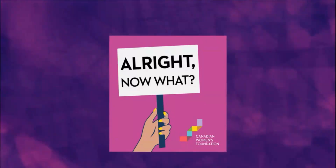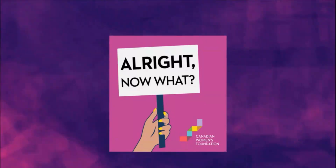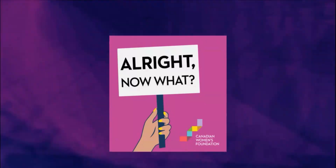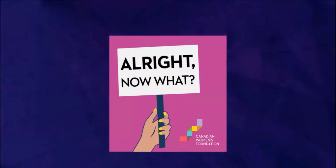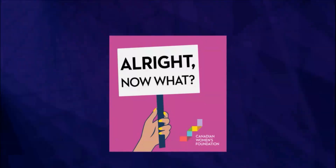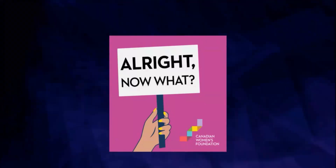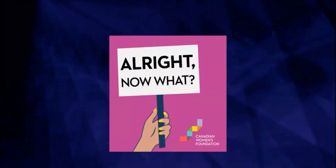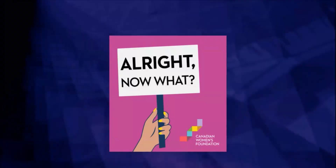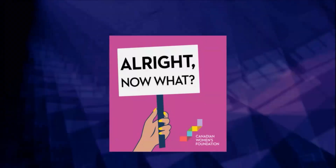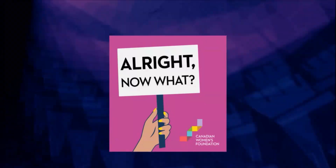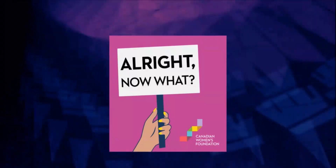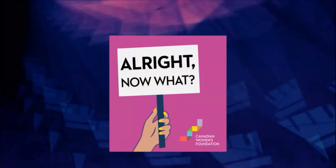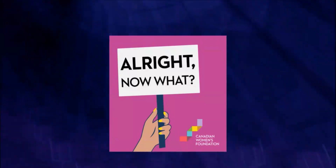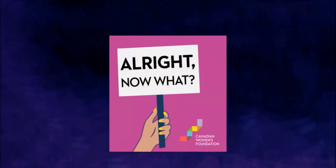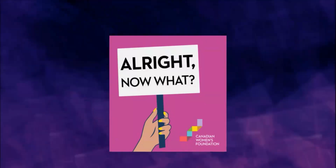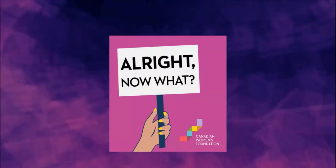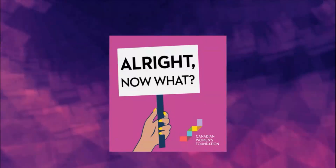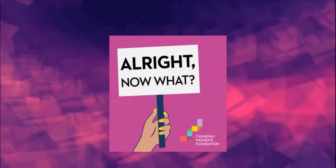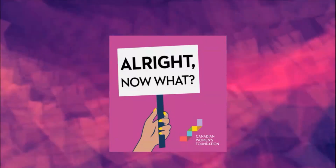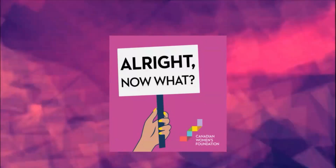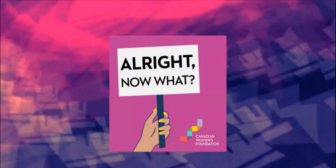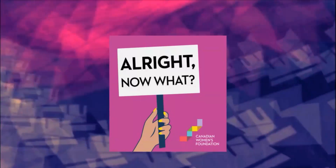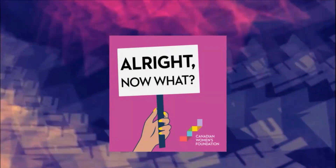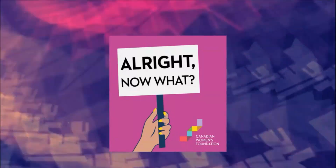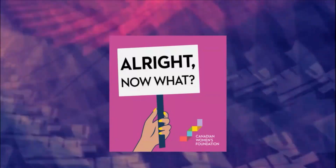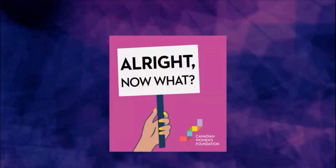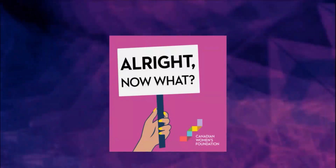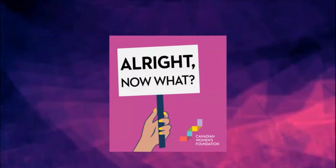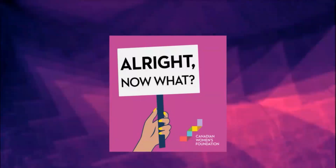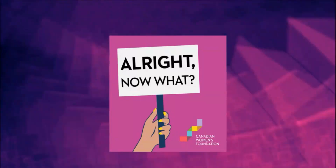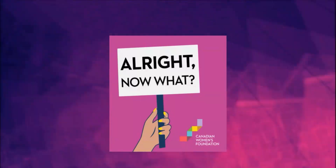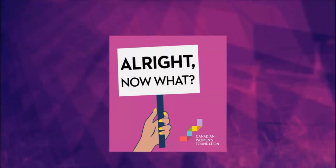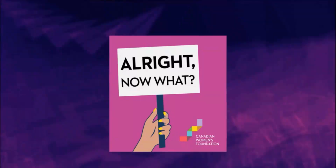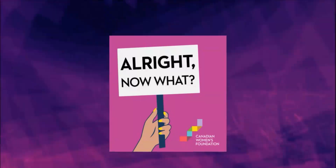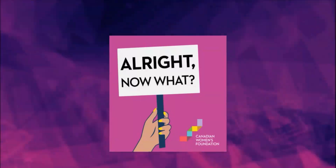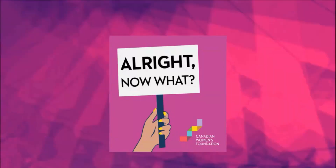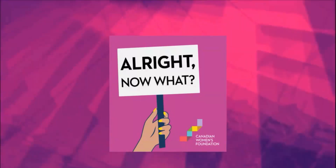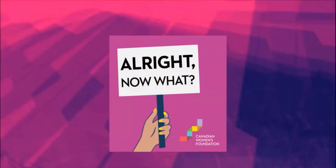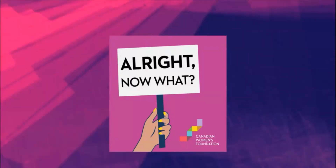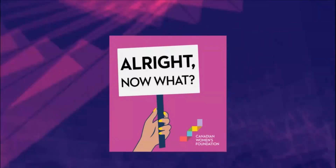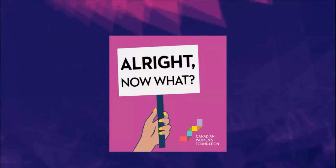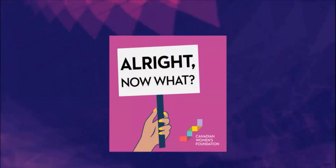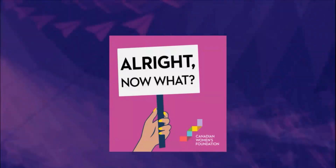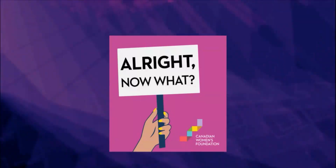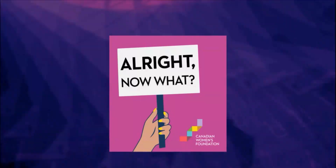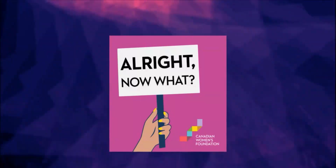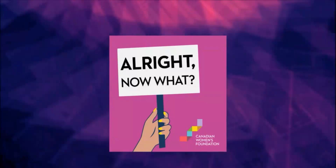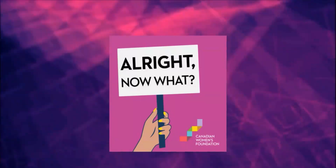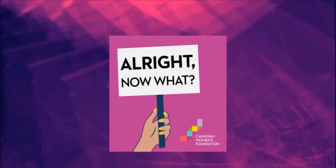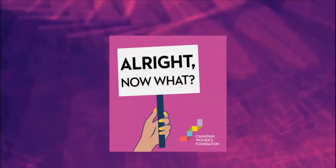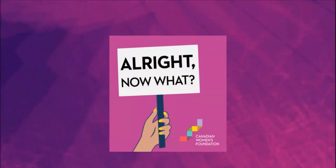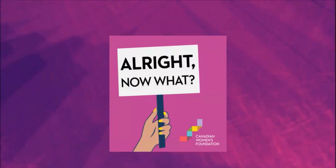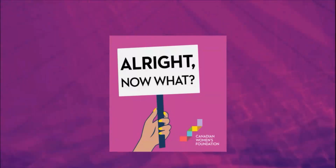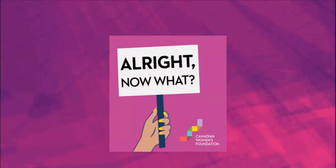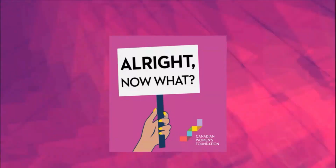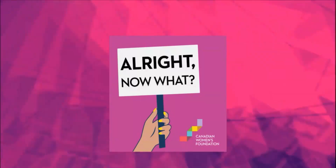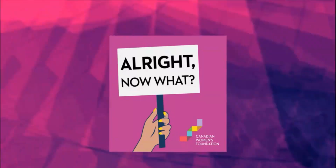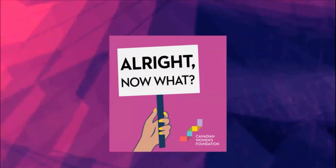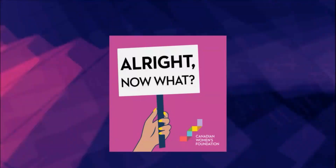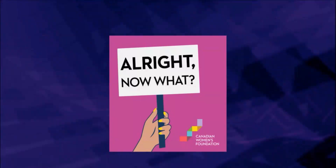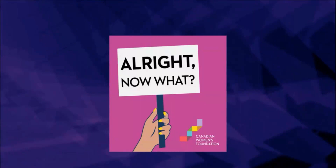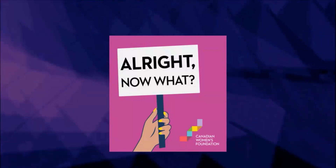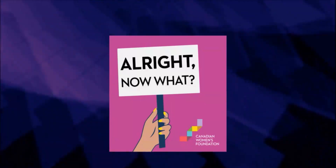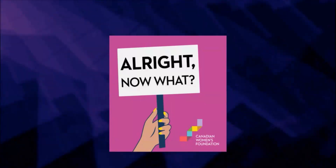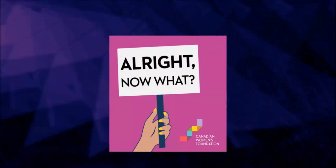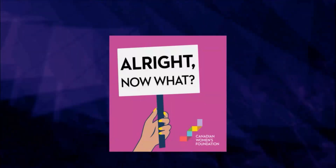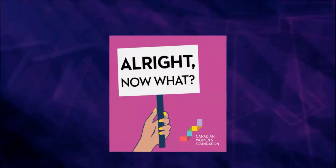course, helping you find your match, but also making money, right? So their priority is not to make it a safe space necessarily. Yes,